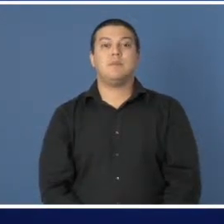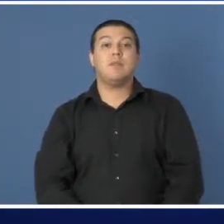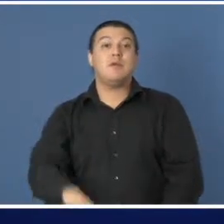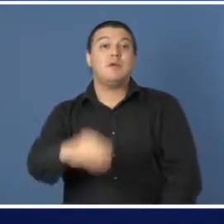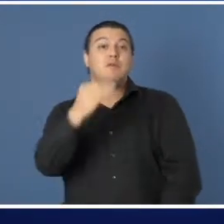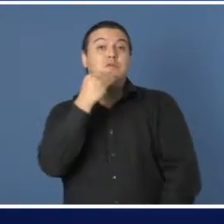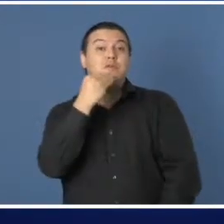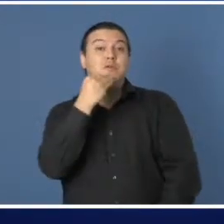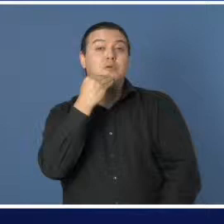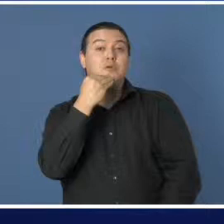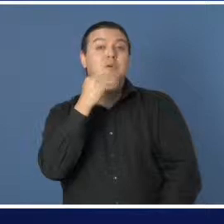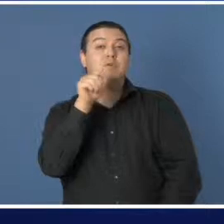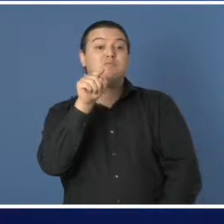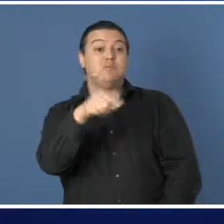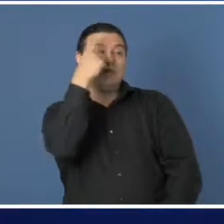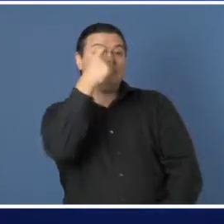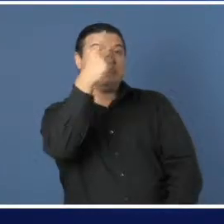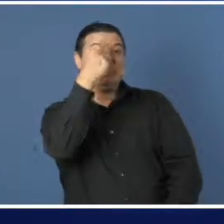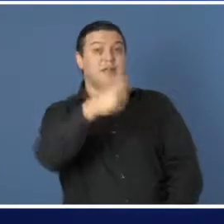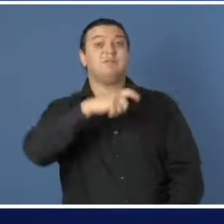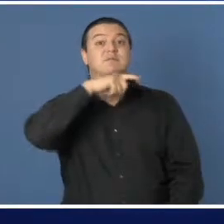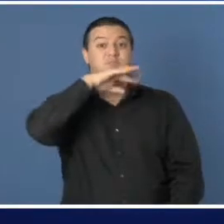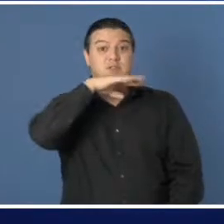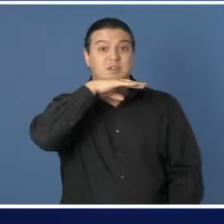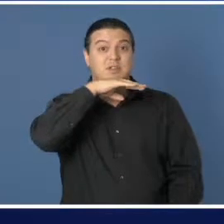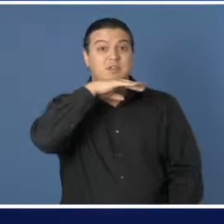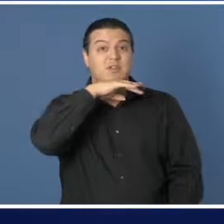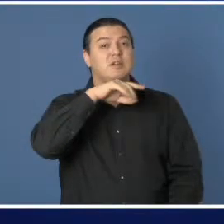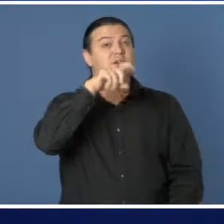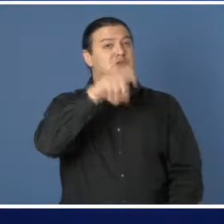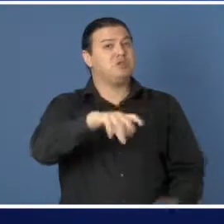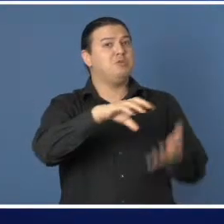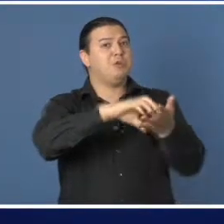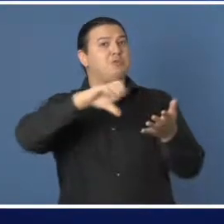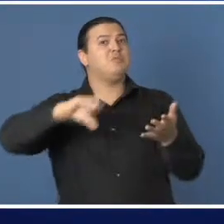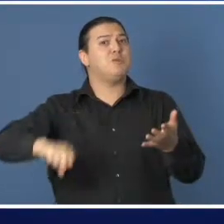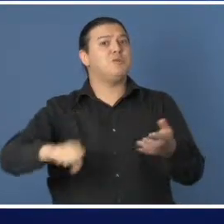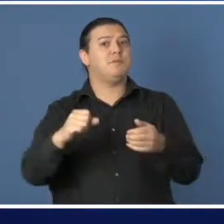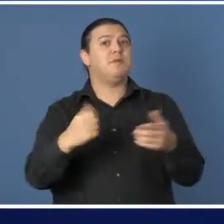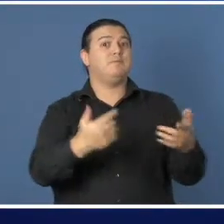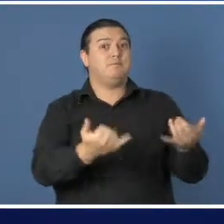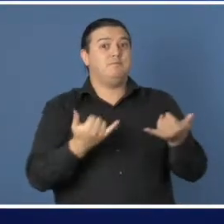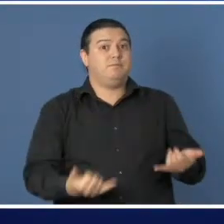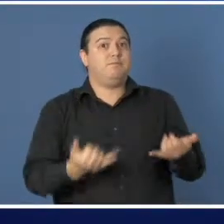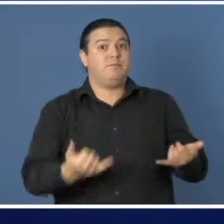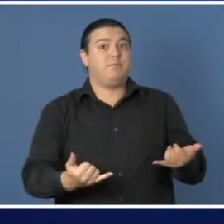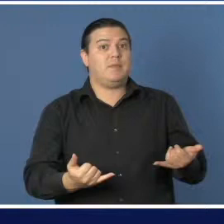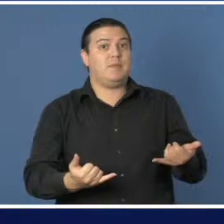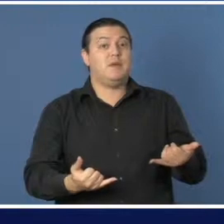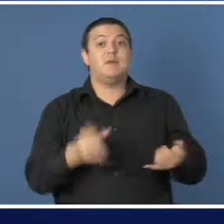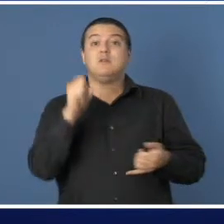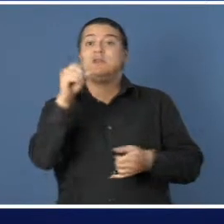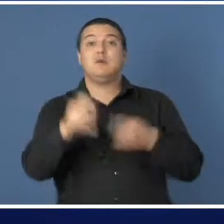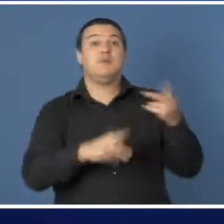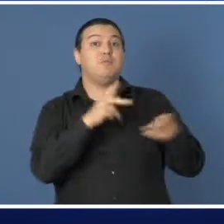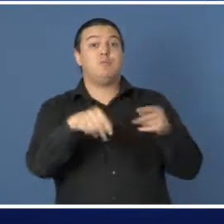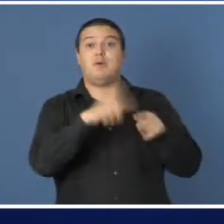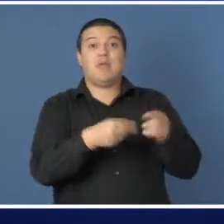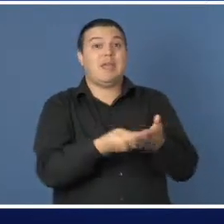Foods suspected of contamination should be removed immediately from potential